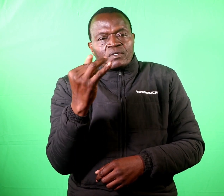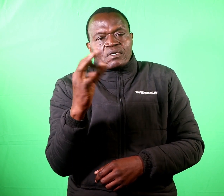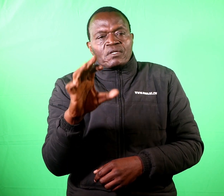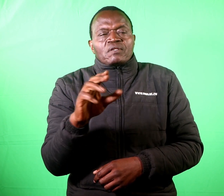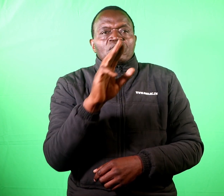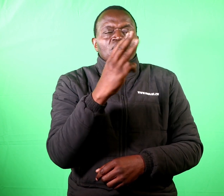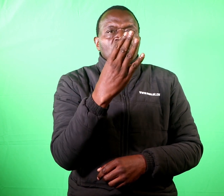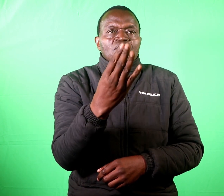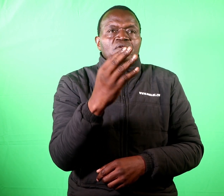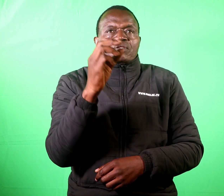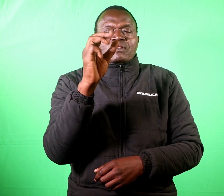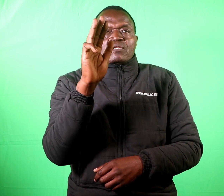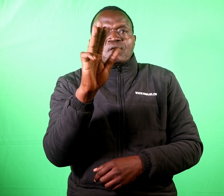49.9%, Marsh Central